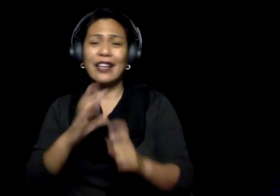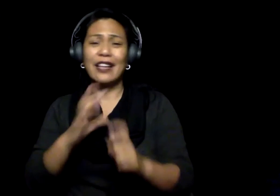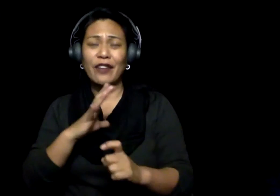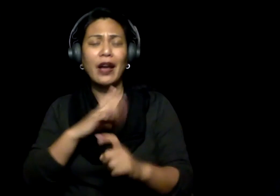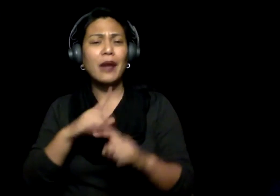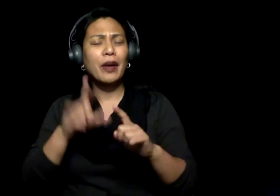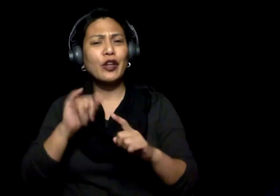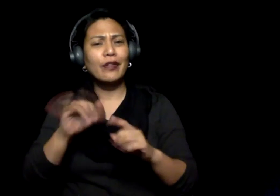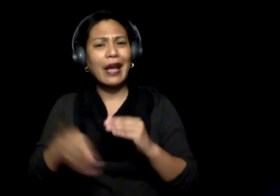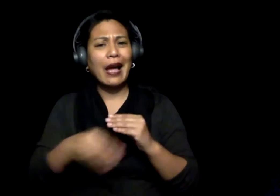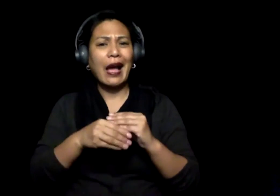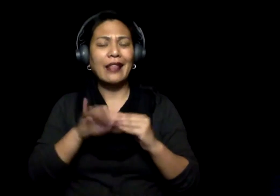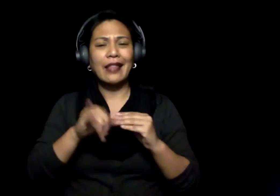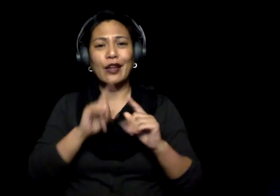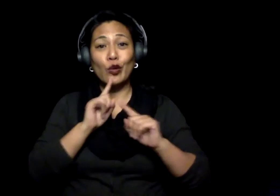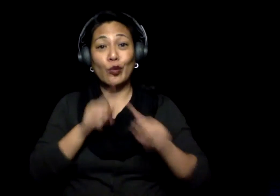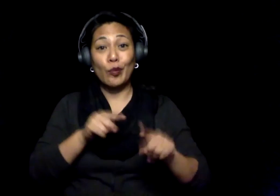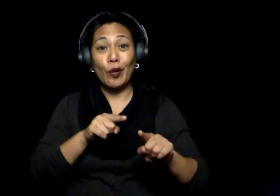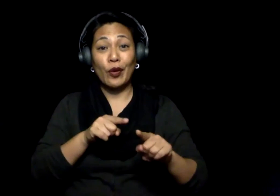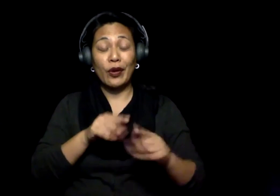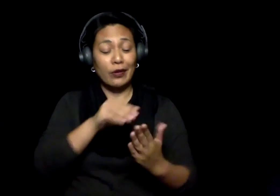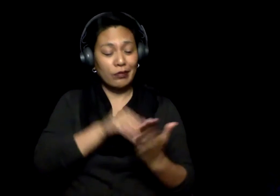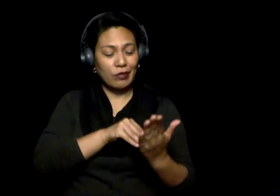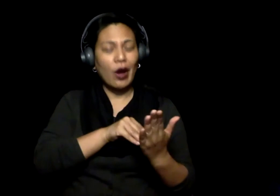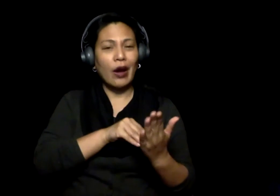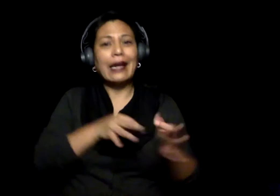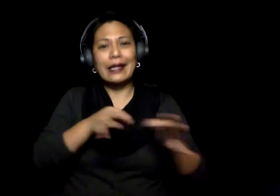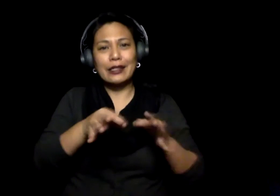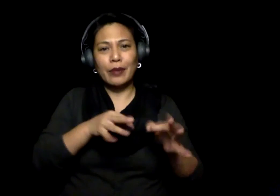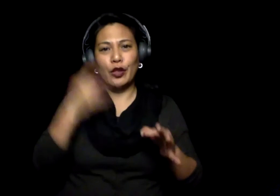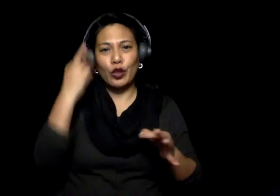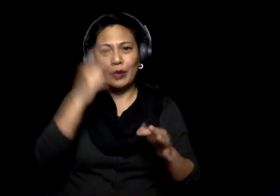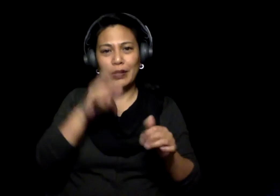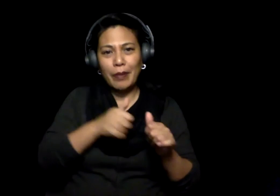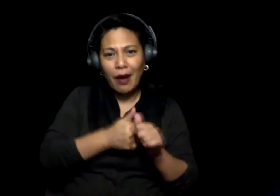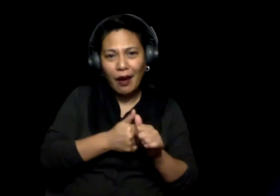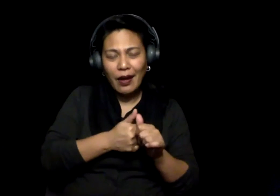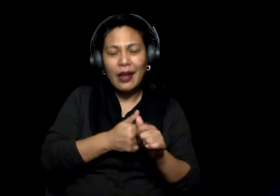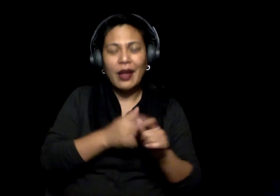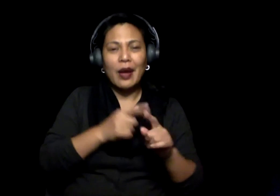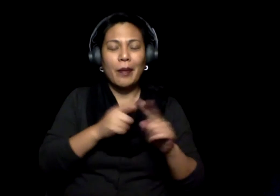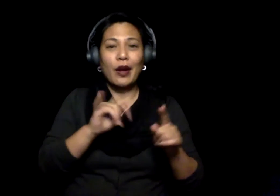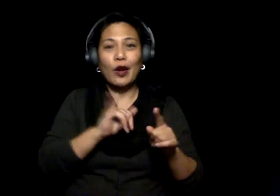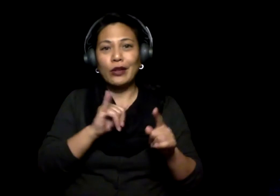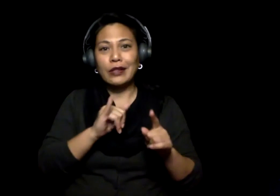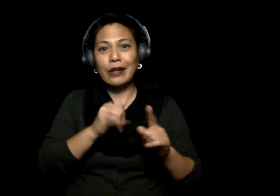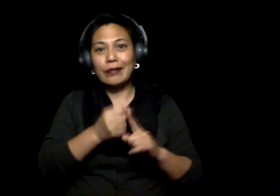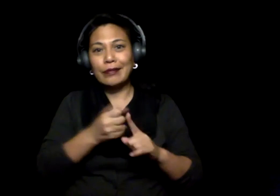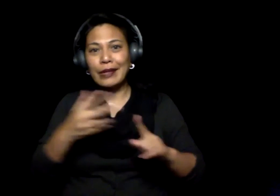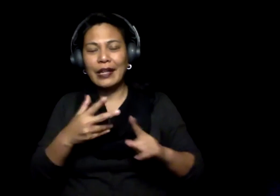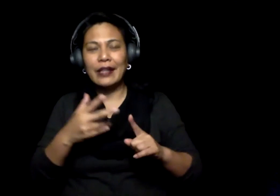your final report and then tell us how it went. That also helps give us great information about, what kinds of